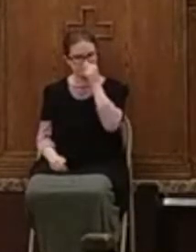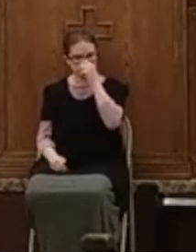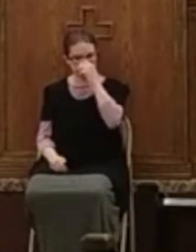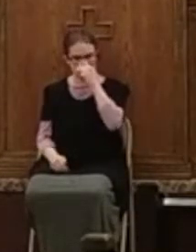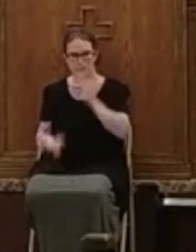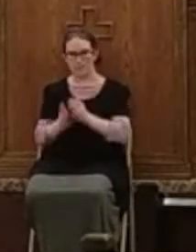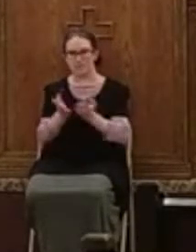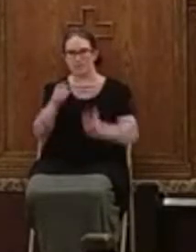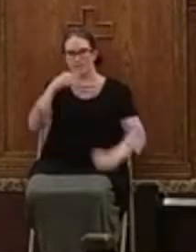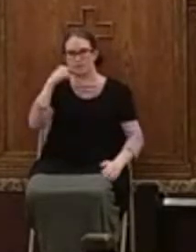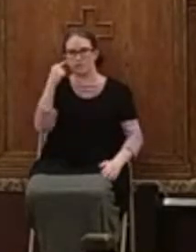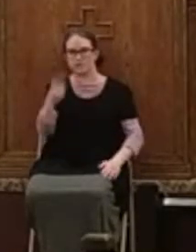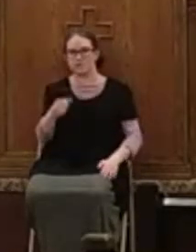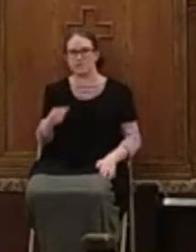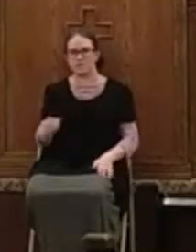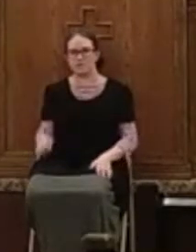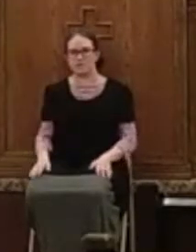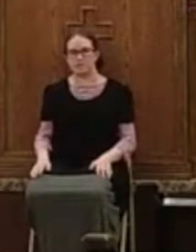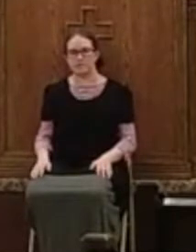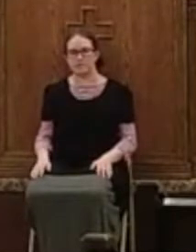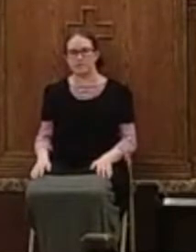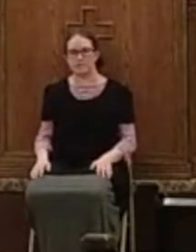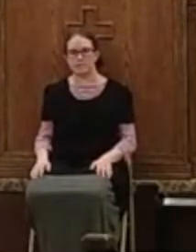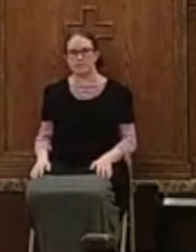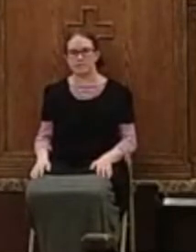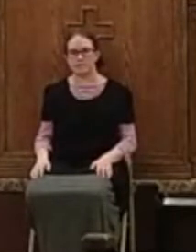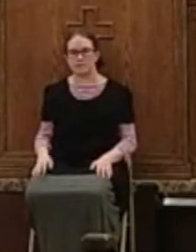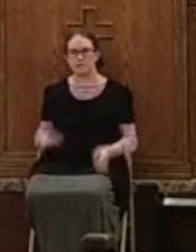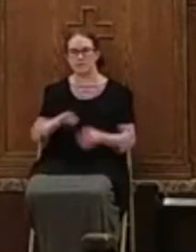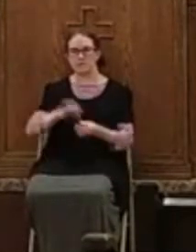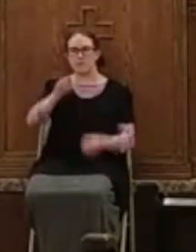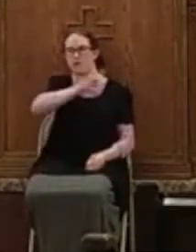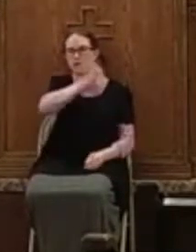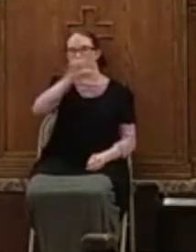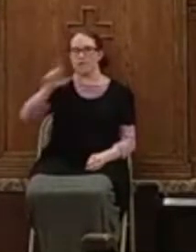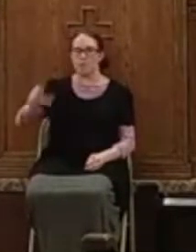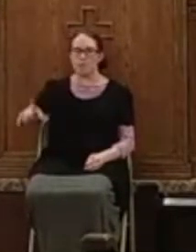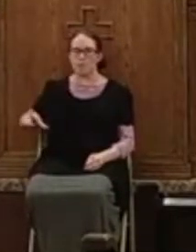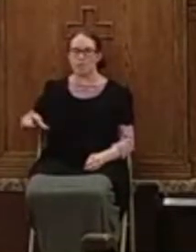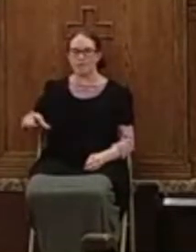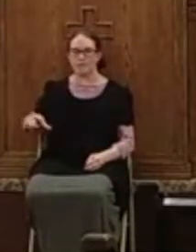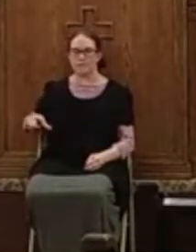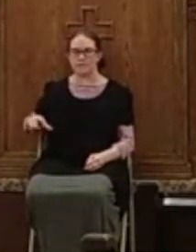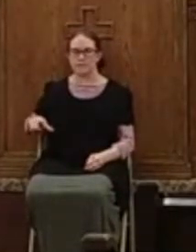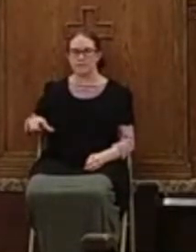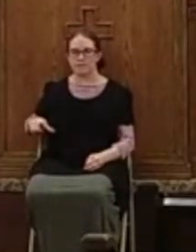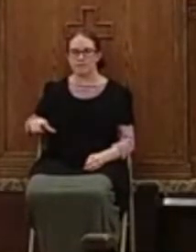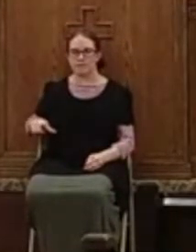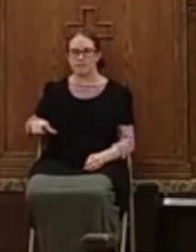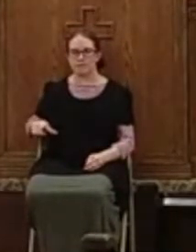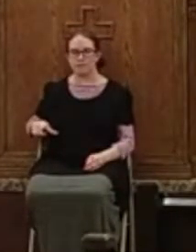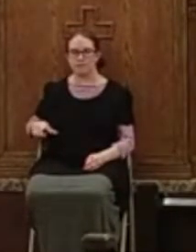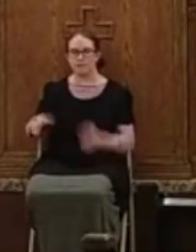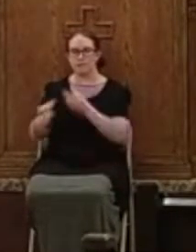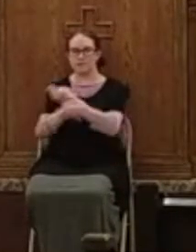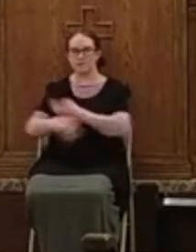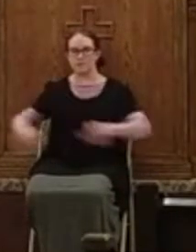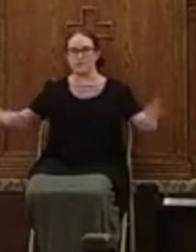The Bible said that where the Spirit of the Lord is, there is